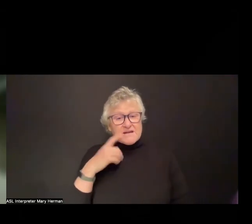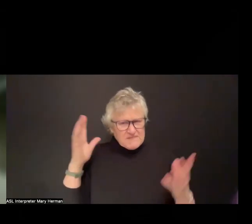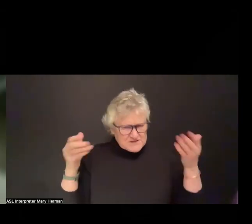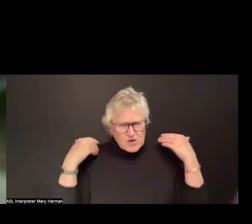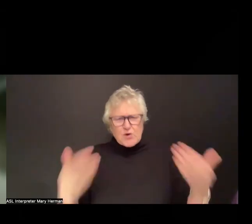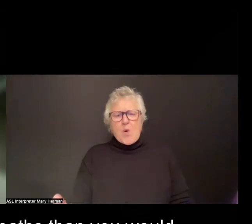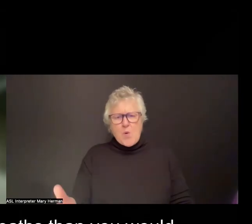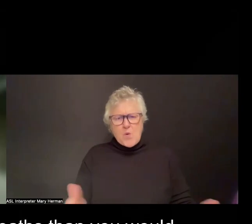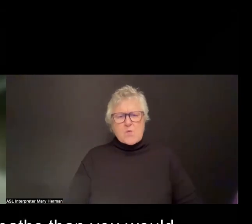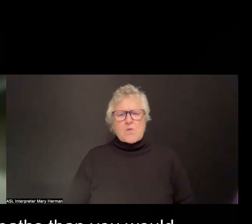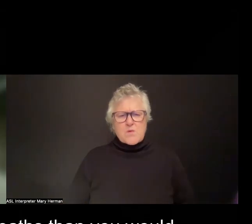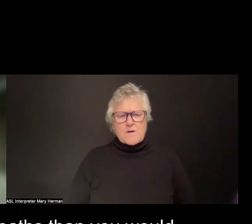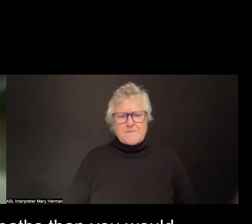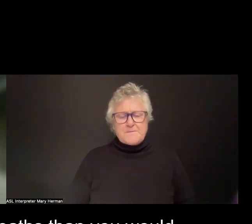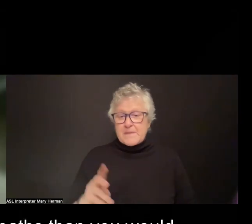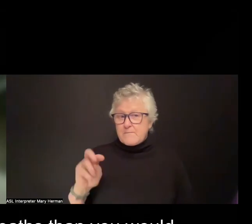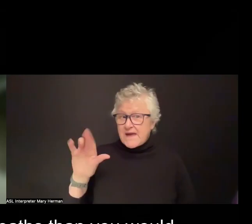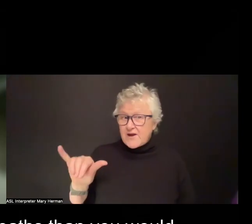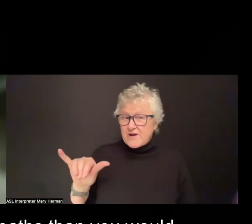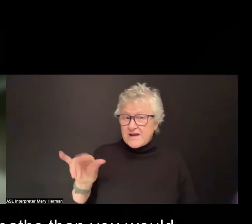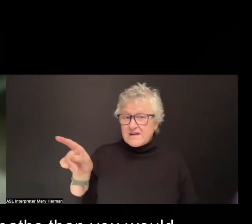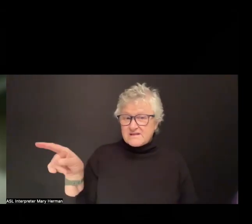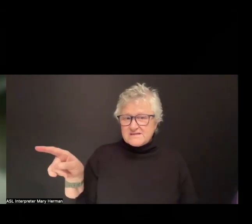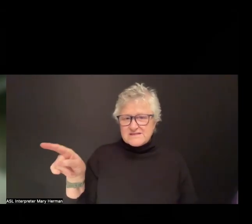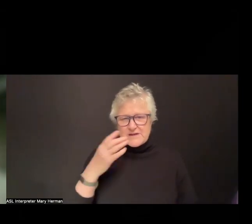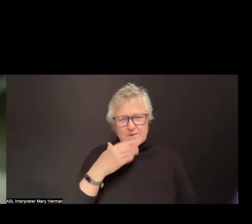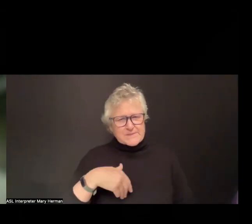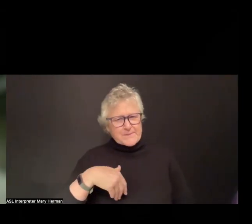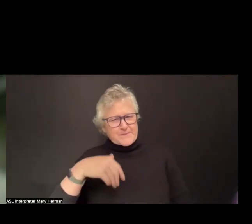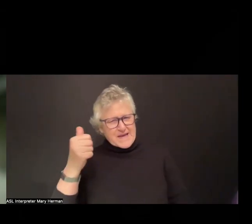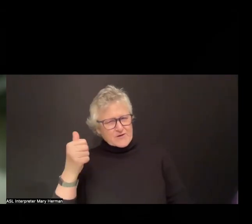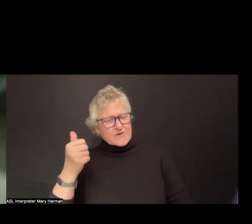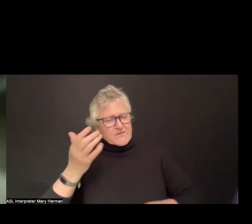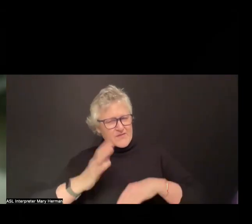too. Mary was better at oaths than you would think, to look at her.